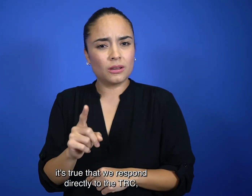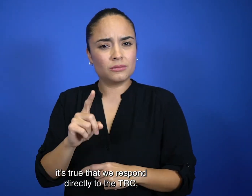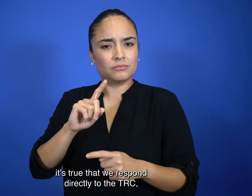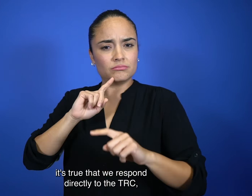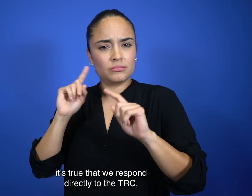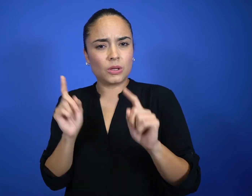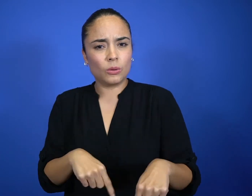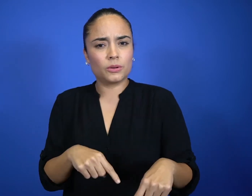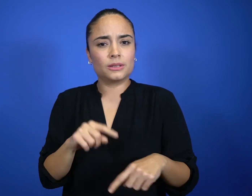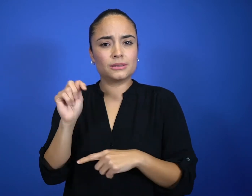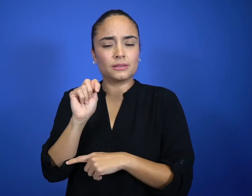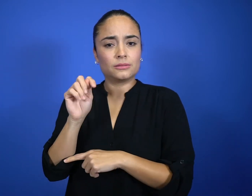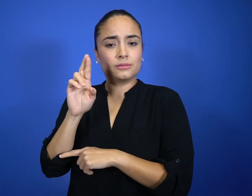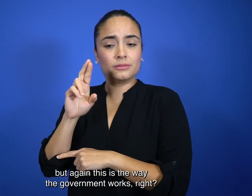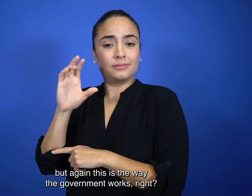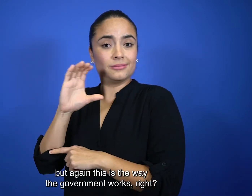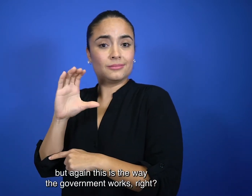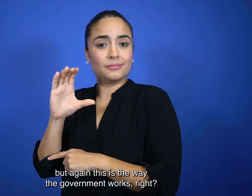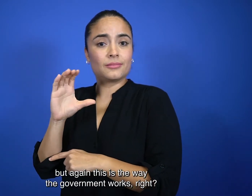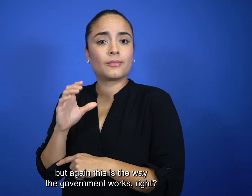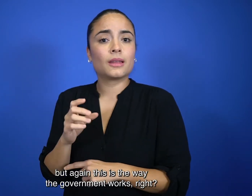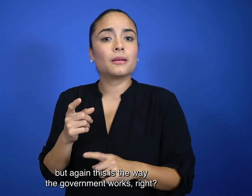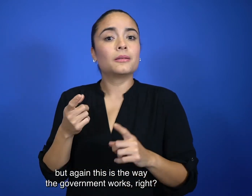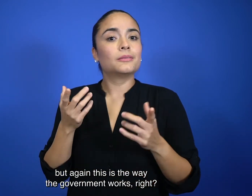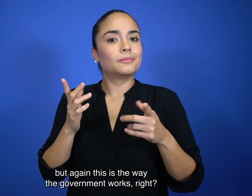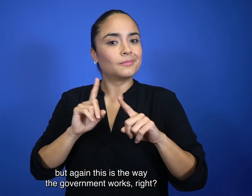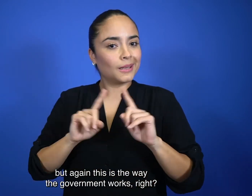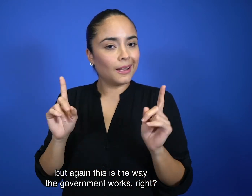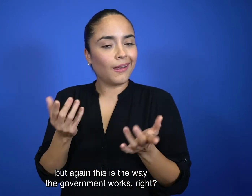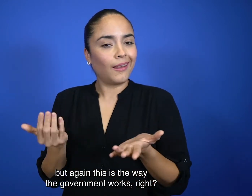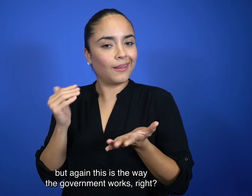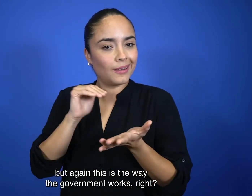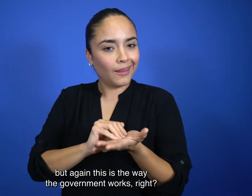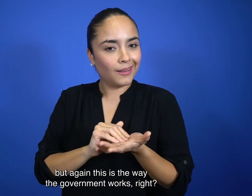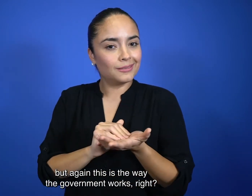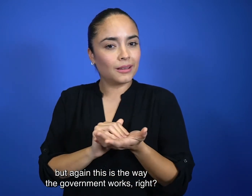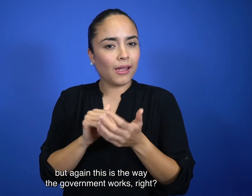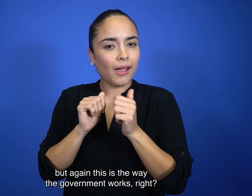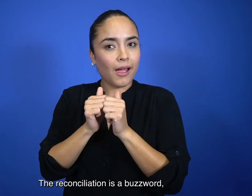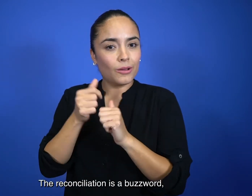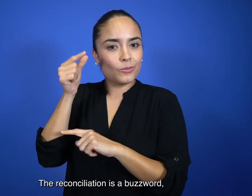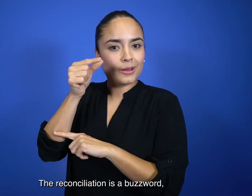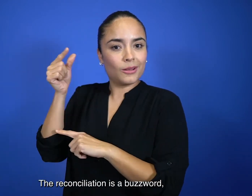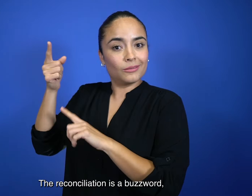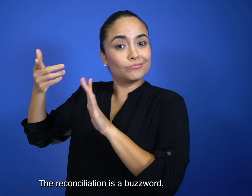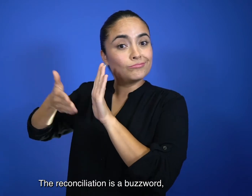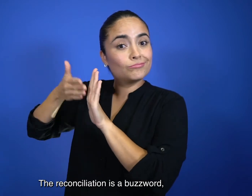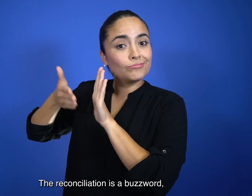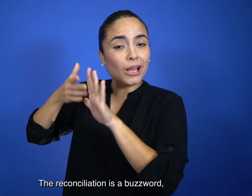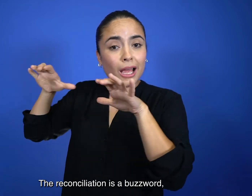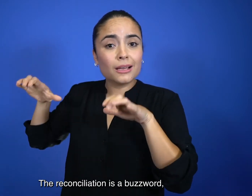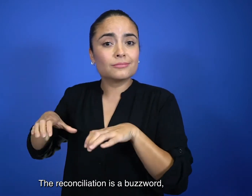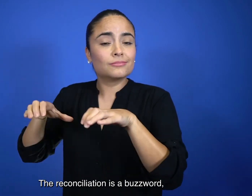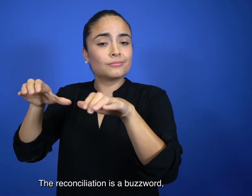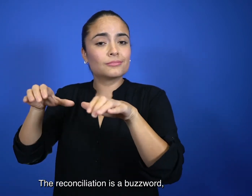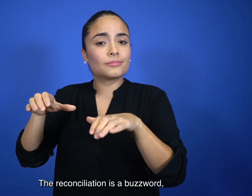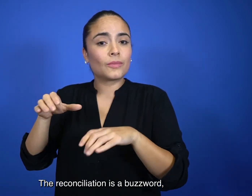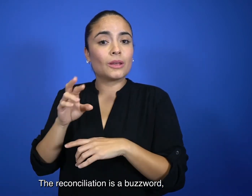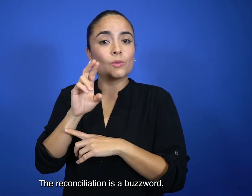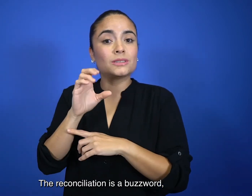TRC, but again, this is the way the government works, right? Reconciliation is a buzzword.